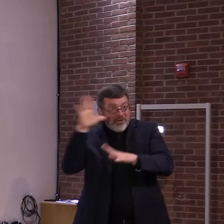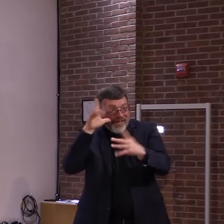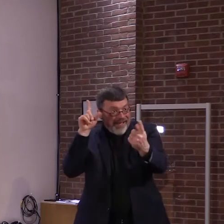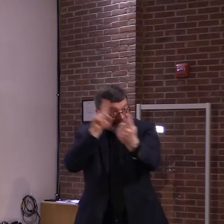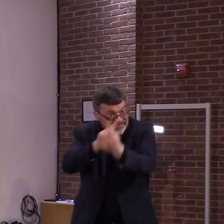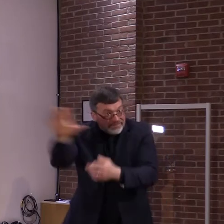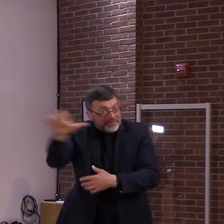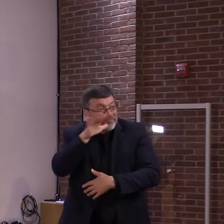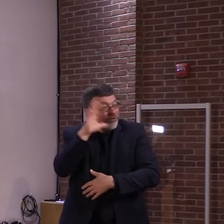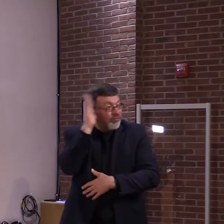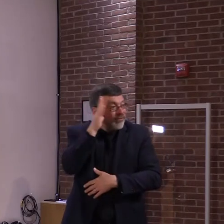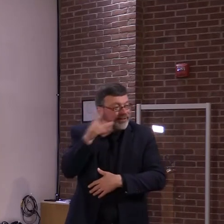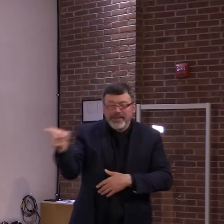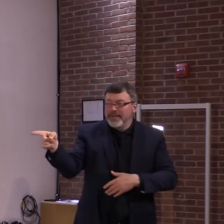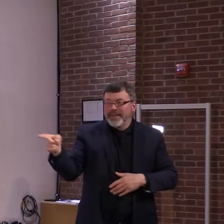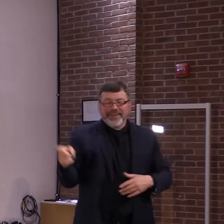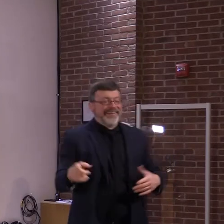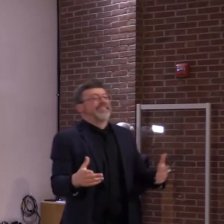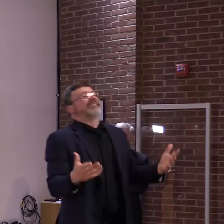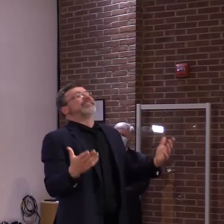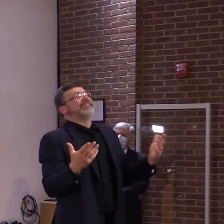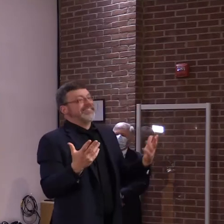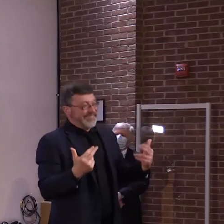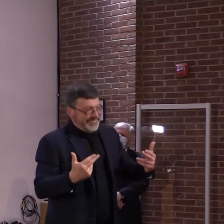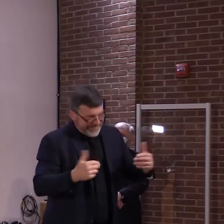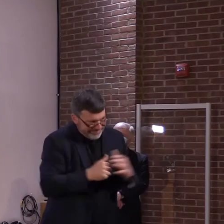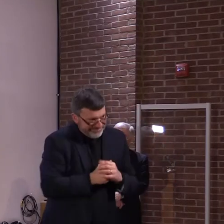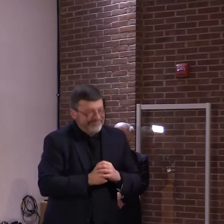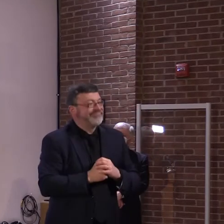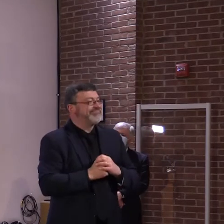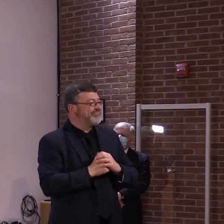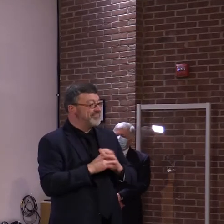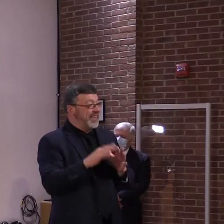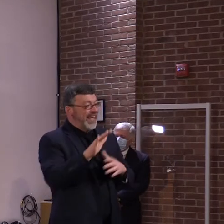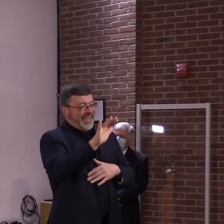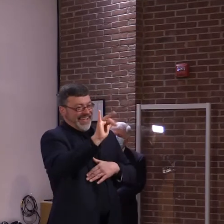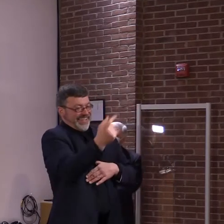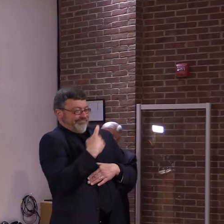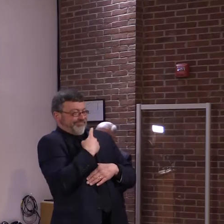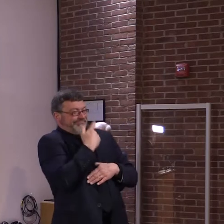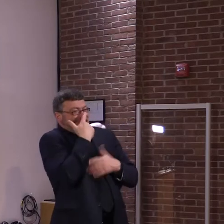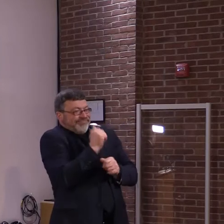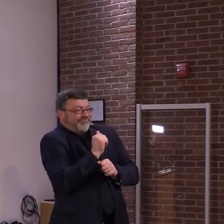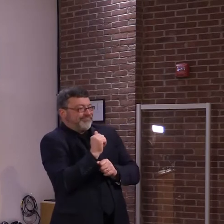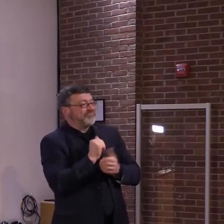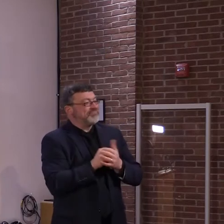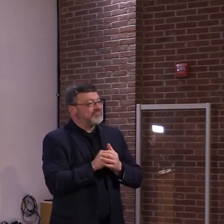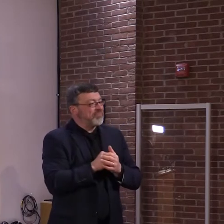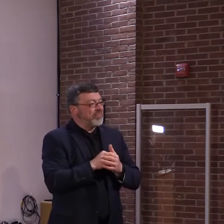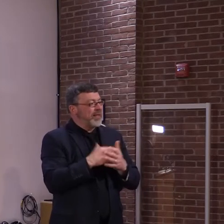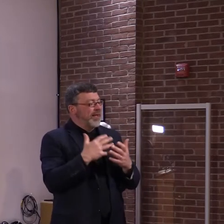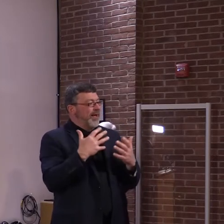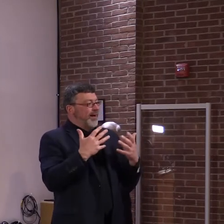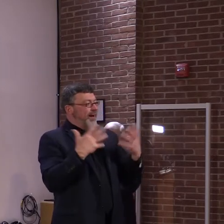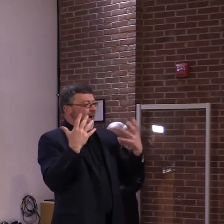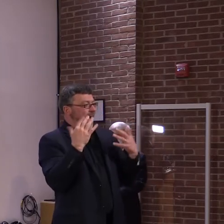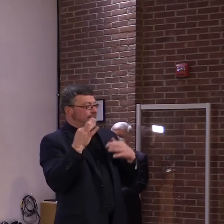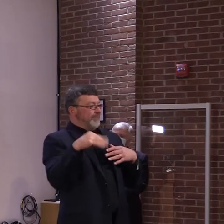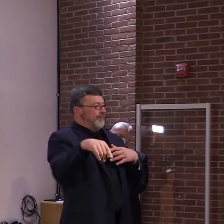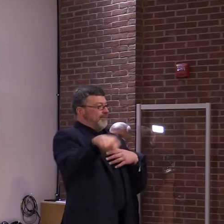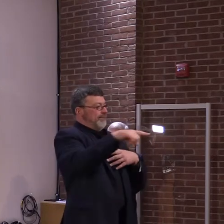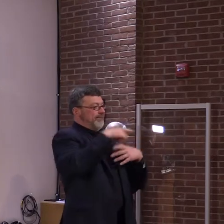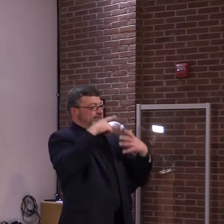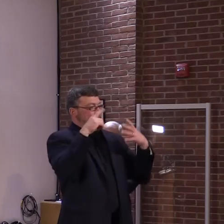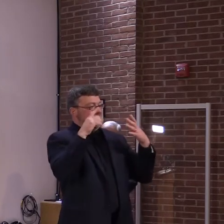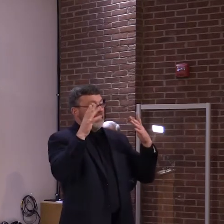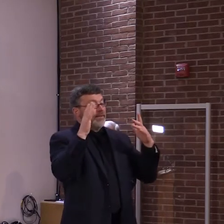it's interesting. I've talked a lot over the last couple of weeks about the sacrifices of the greatest generation